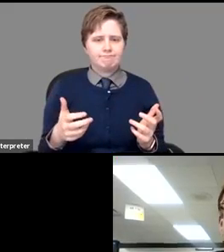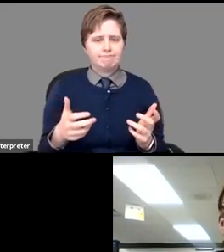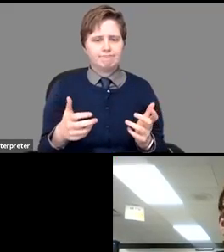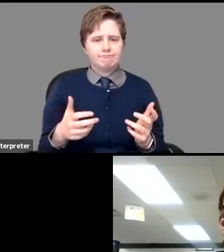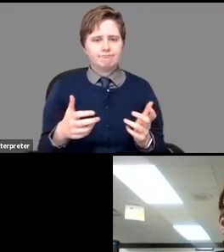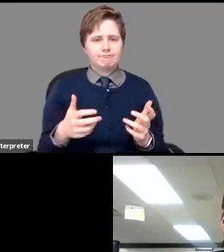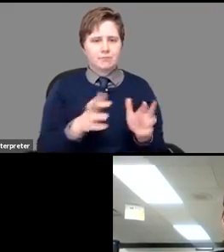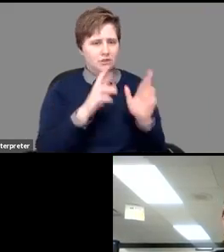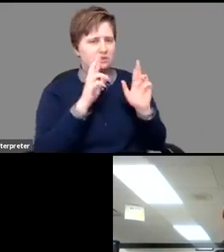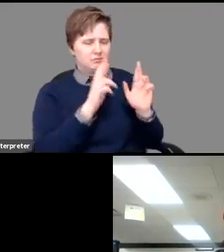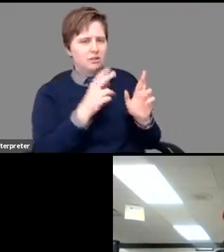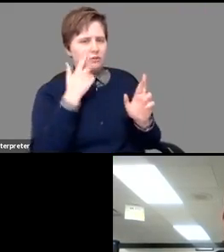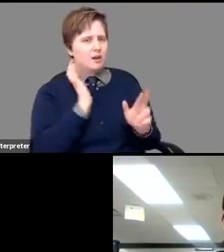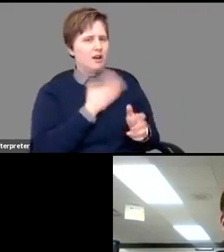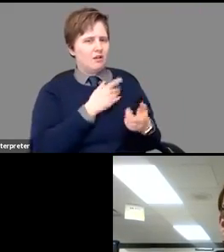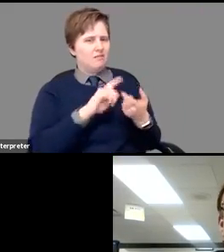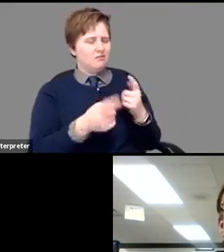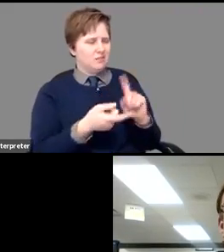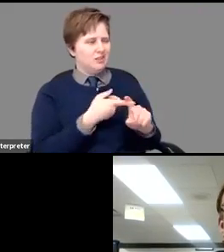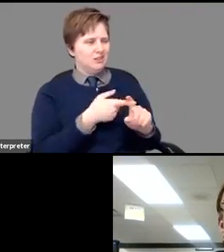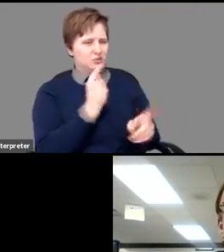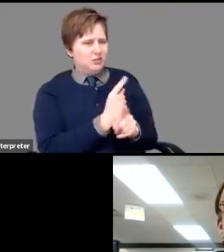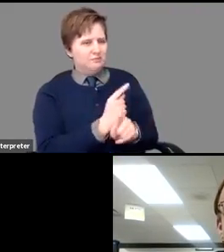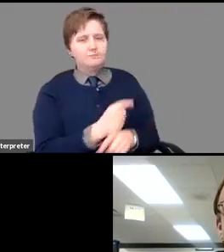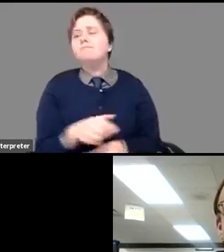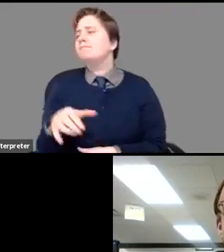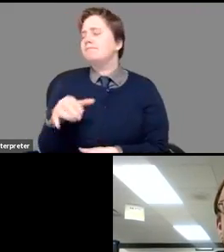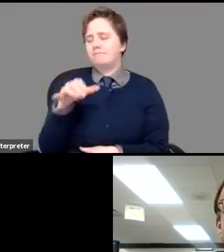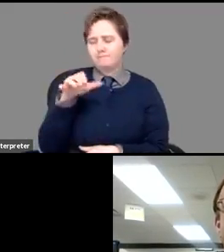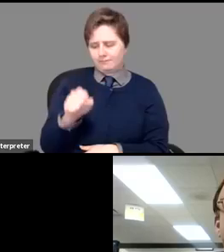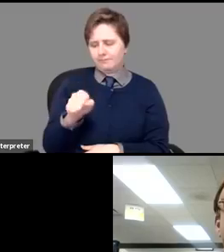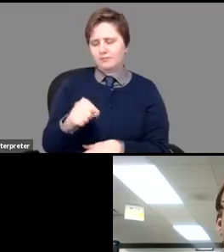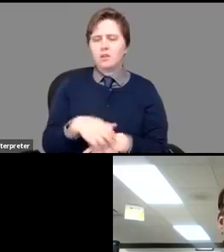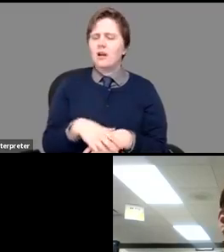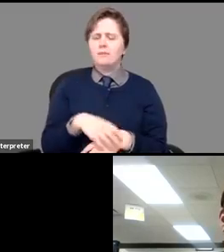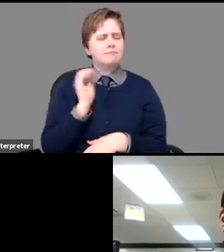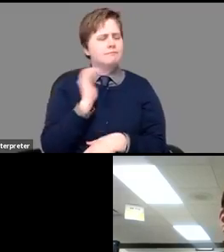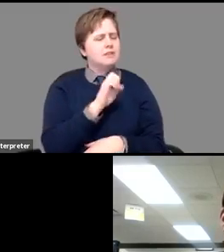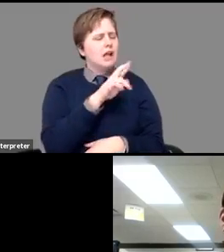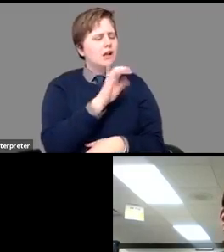respect, I think, for our friends and Yes. neighbors, right? Yes. So Eric, a lot of people are